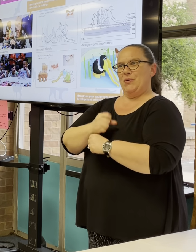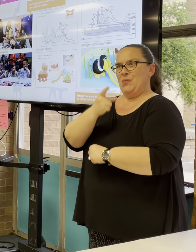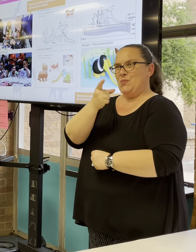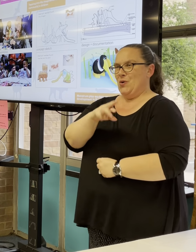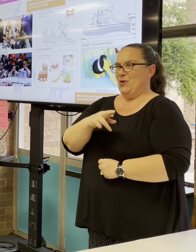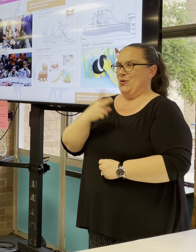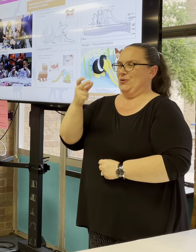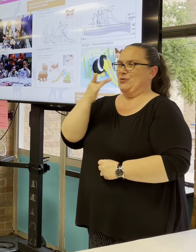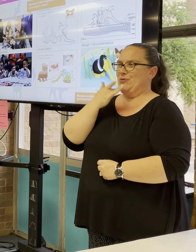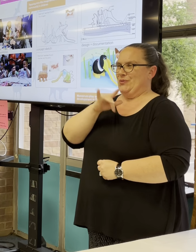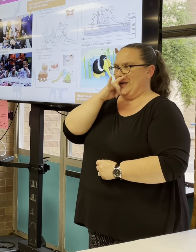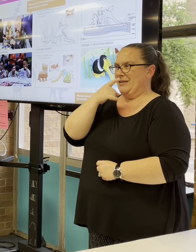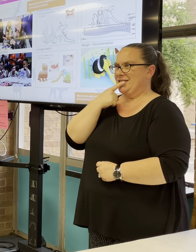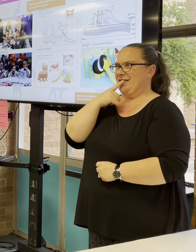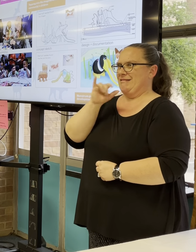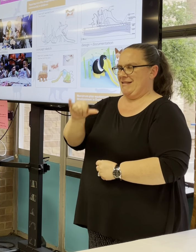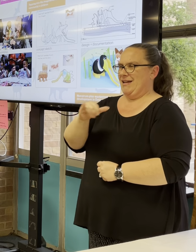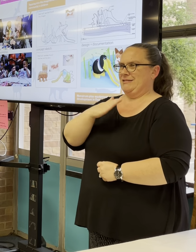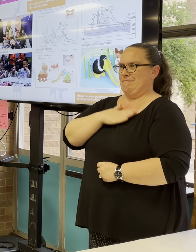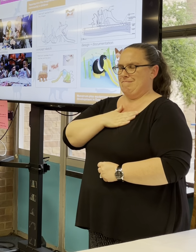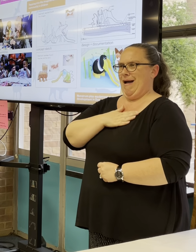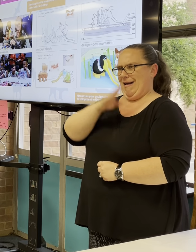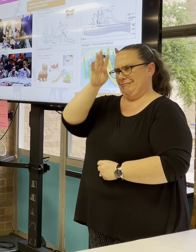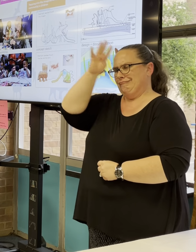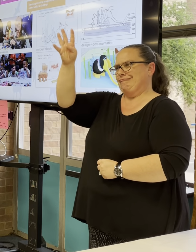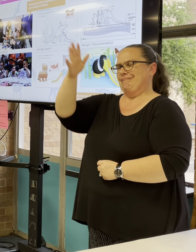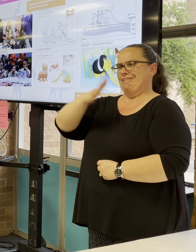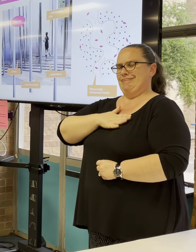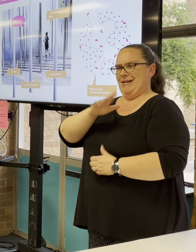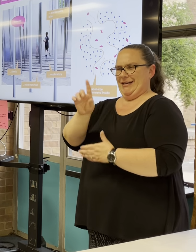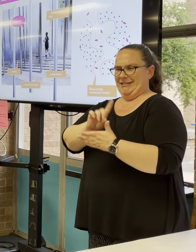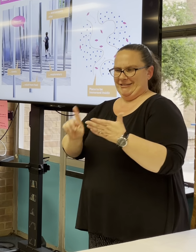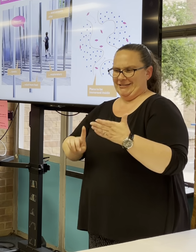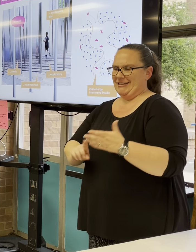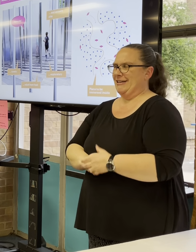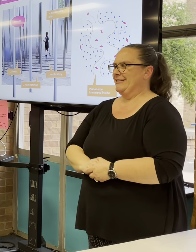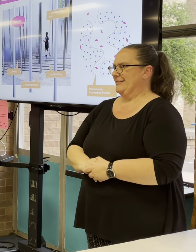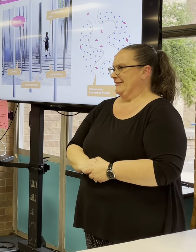saying, that's my invention, that's my design.